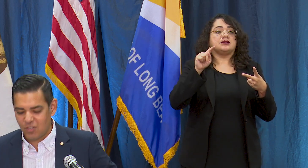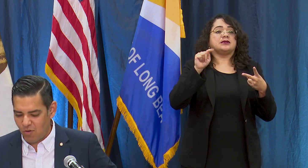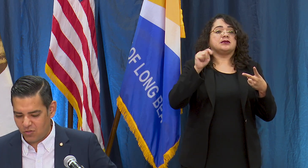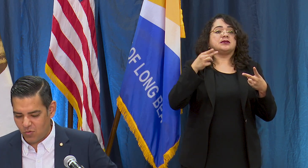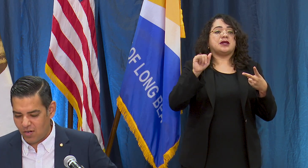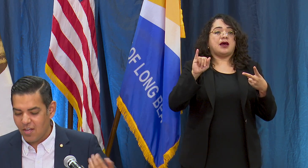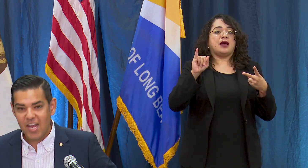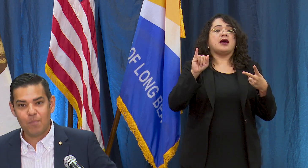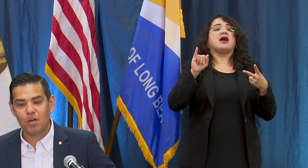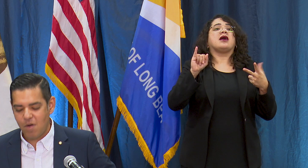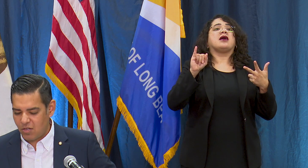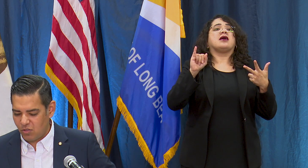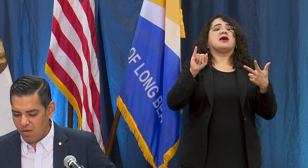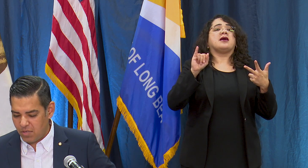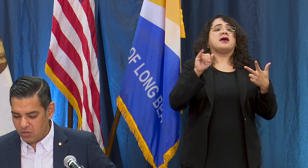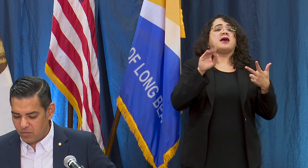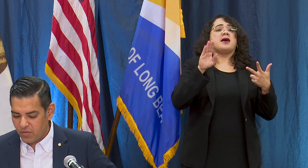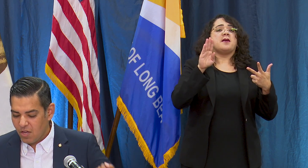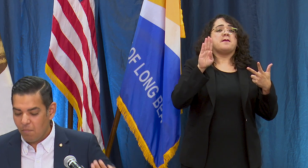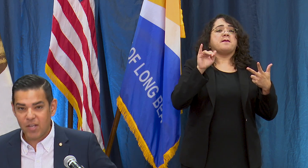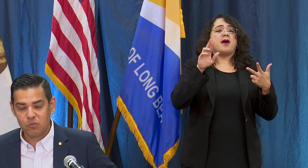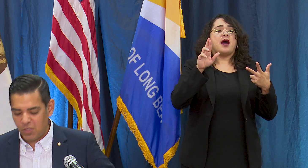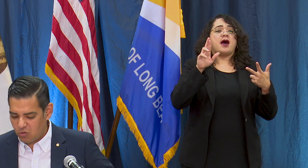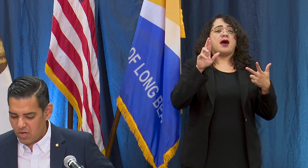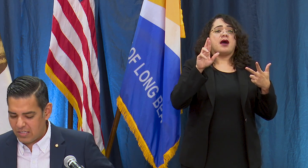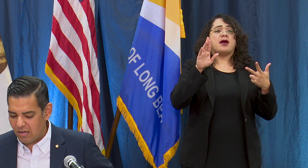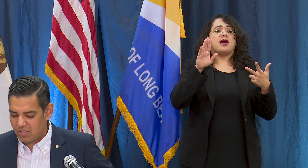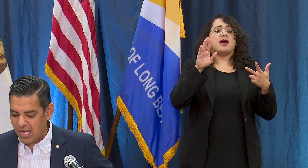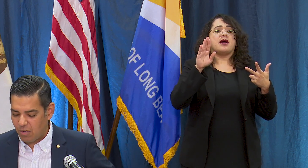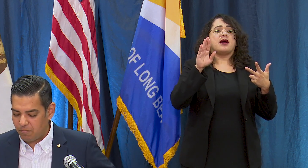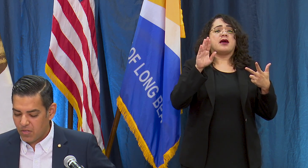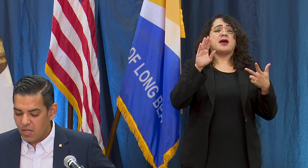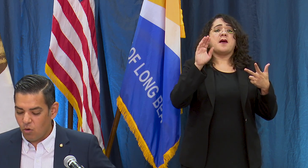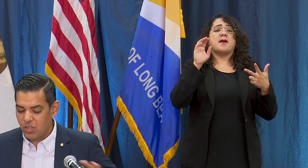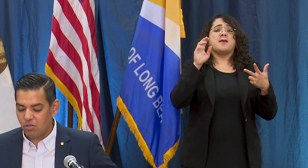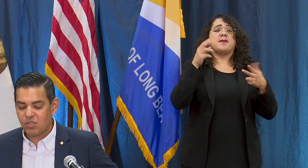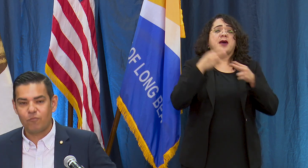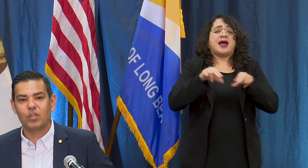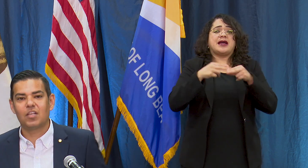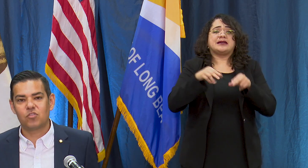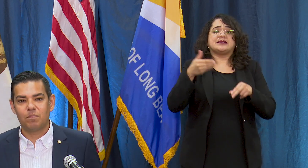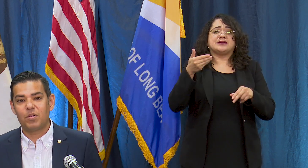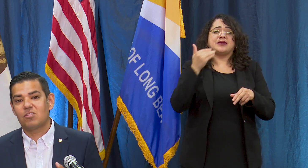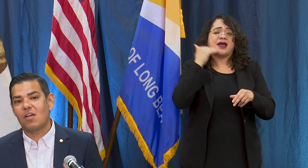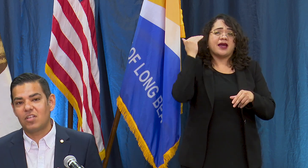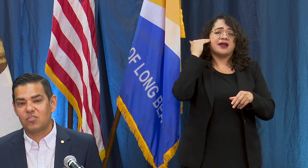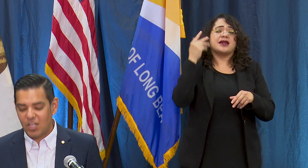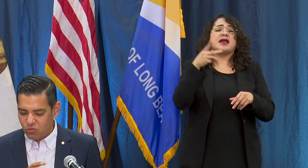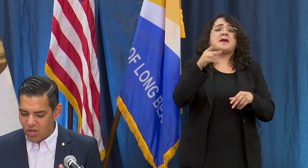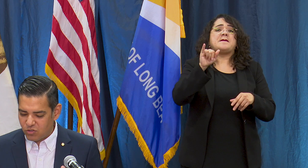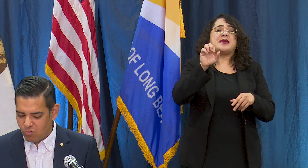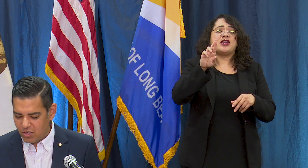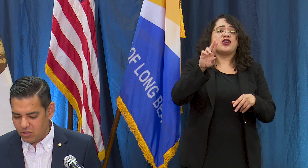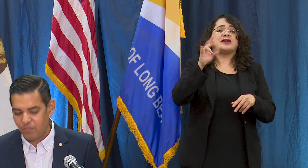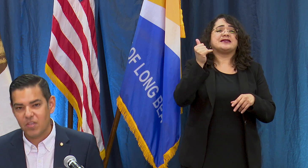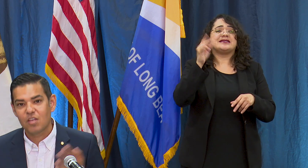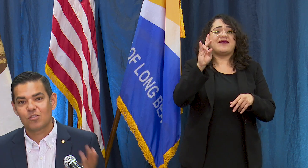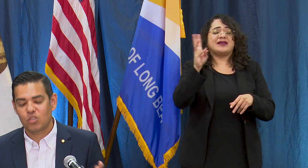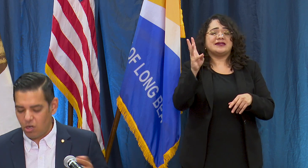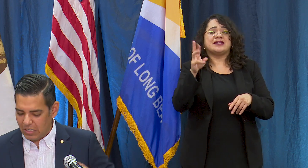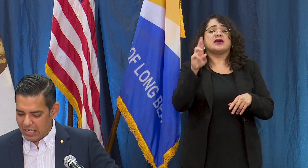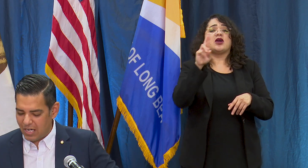La Paisa Restaurant, Hamburger Mary's Long Beach, Michael's Pizzeria Downtown, O'Neill's Comfort Kitchen, Pier 76